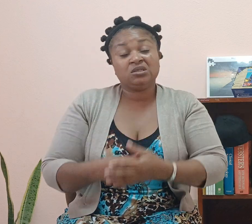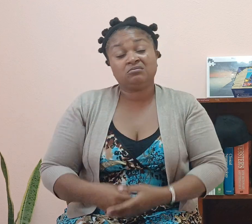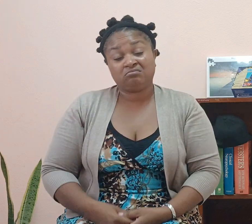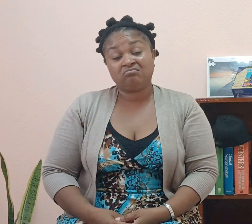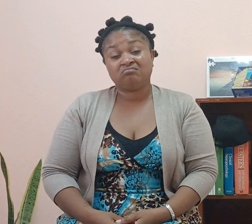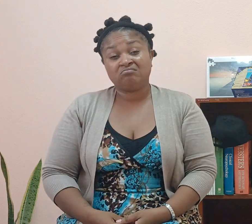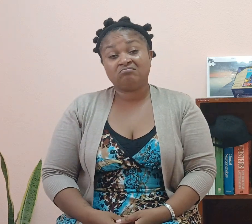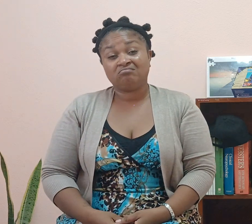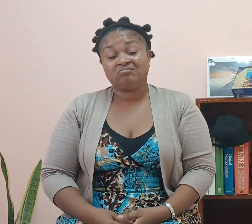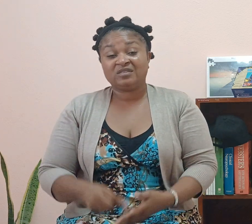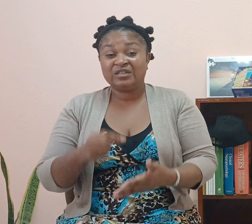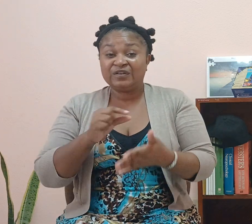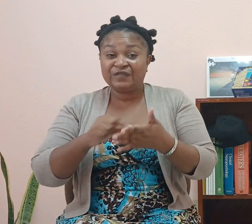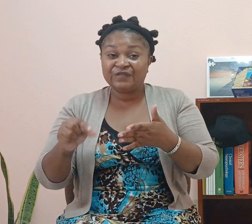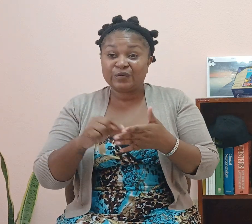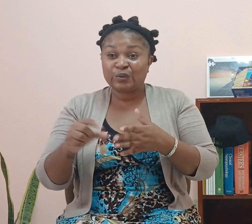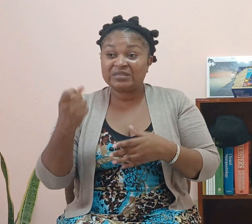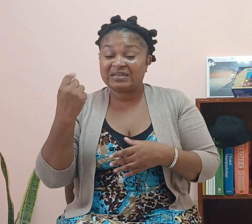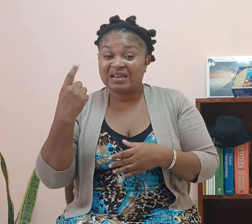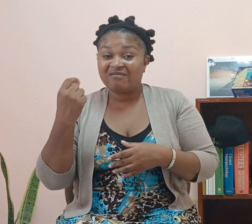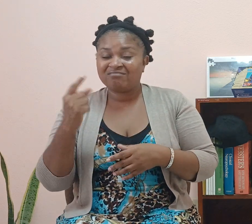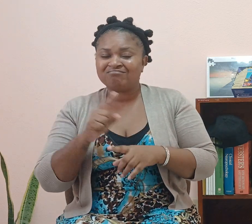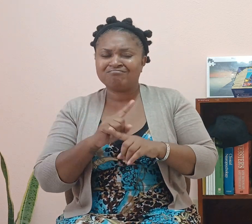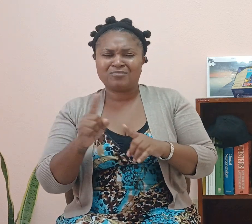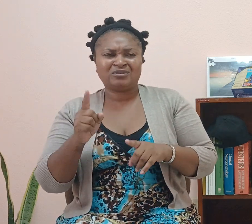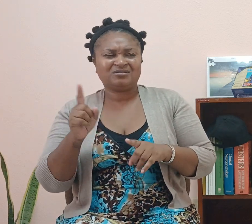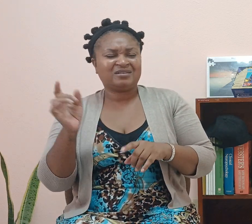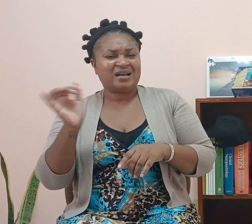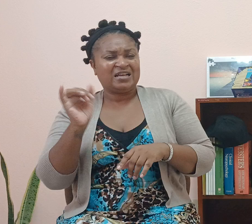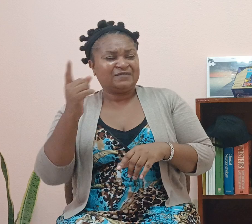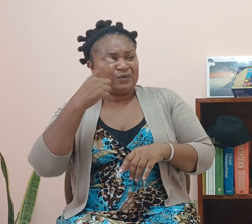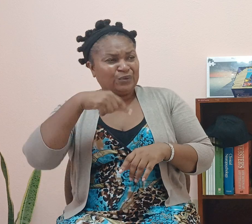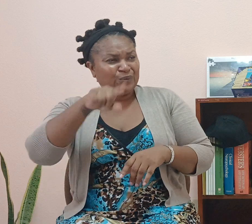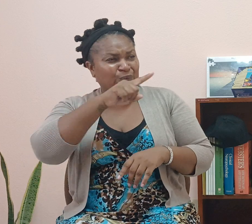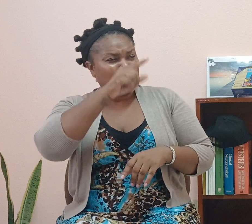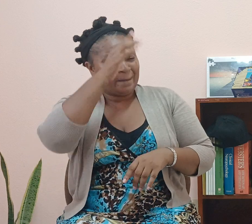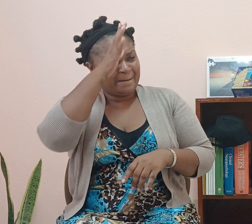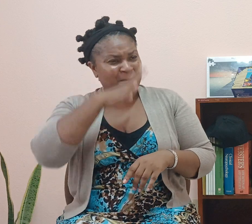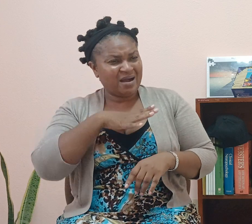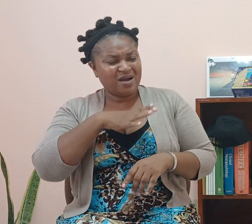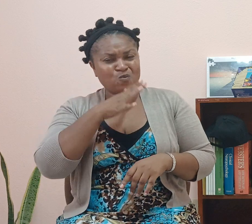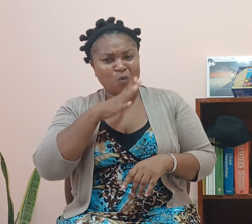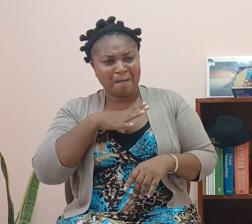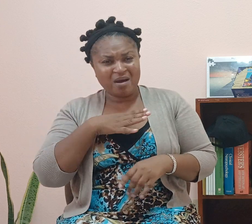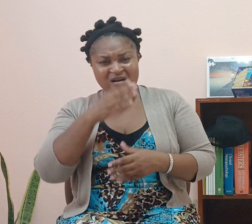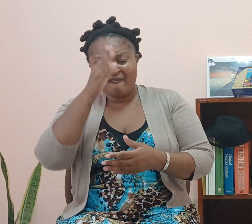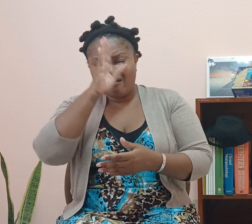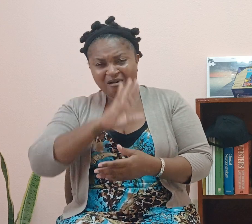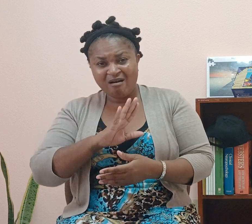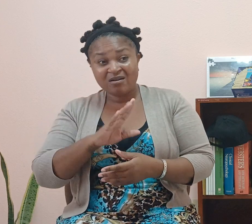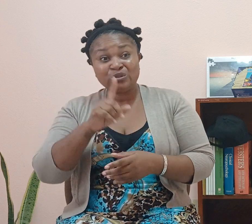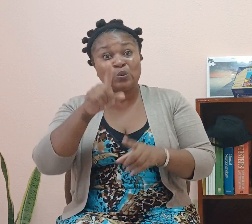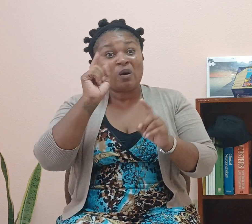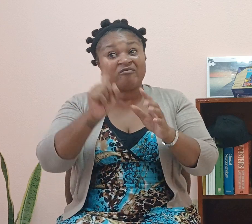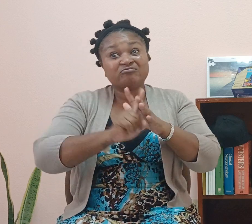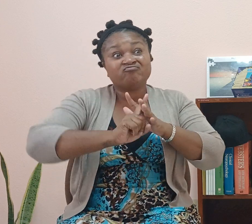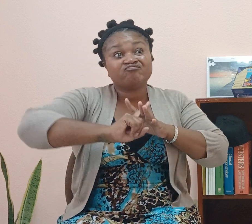11. But as for you, man of God, run away from all these things.